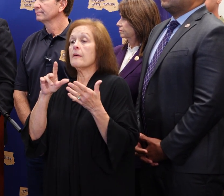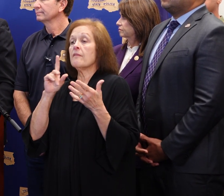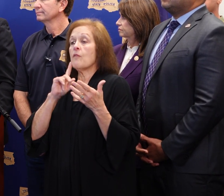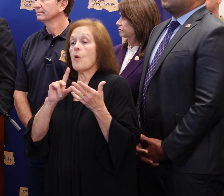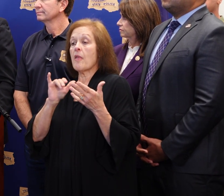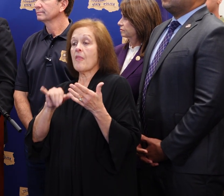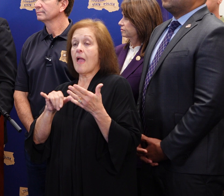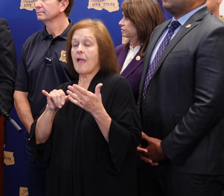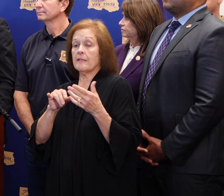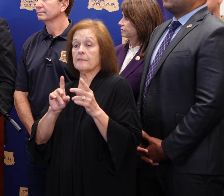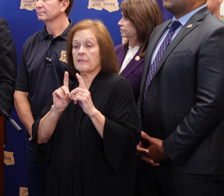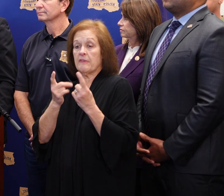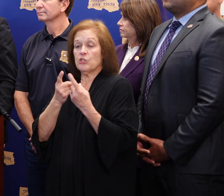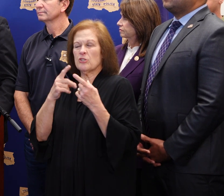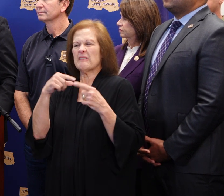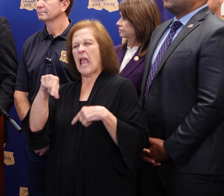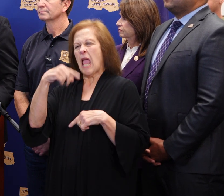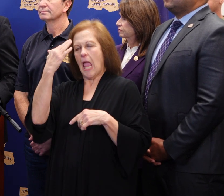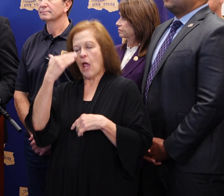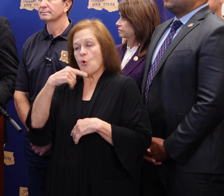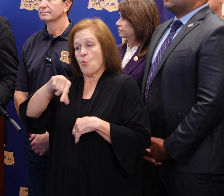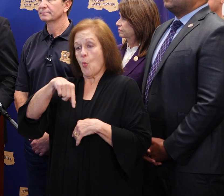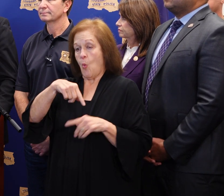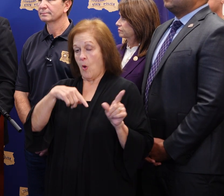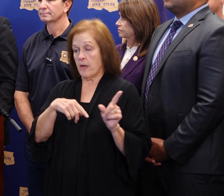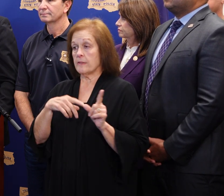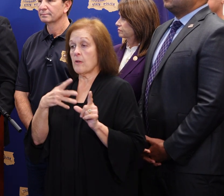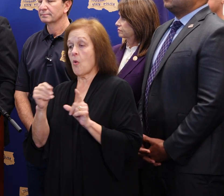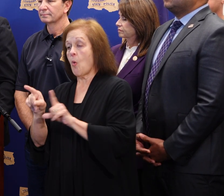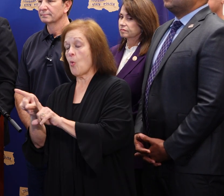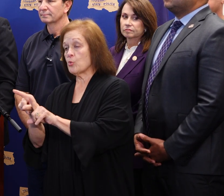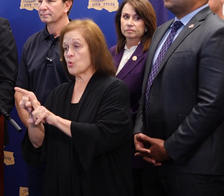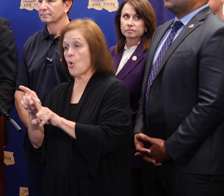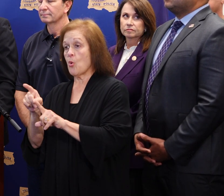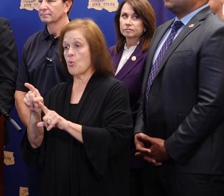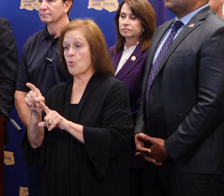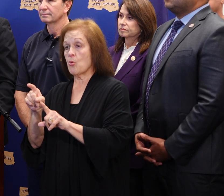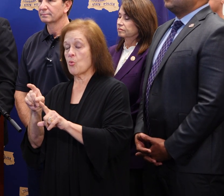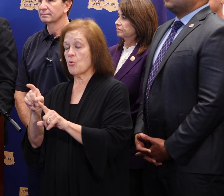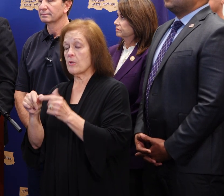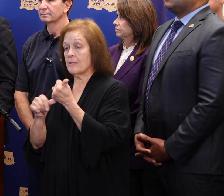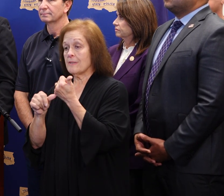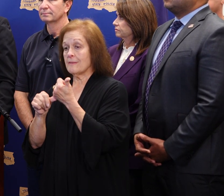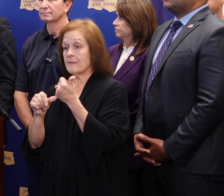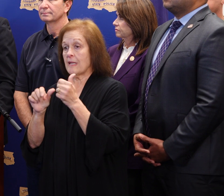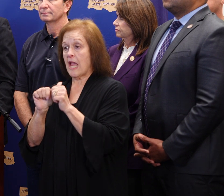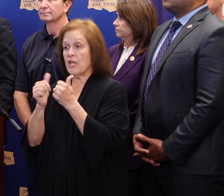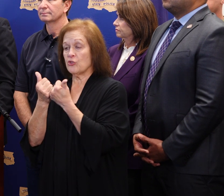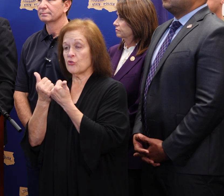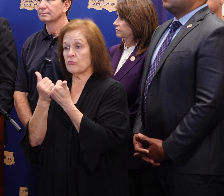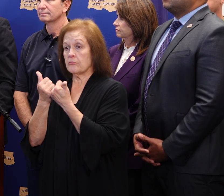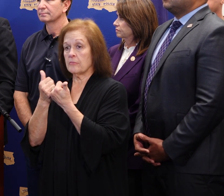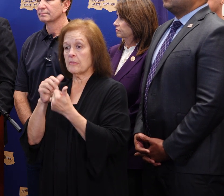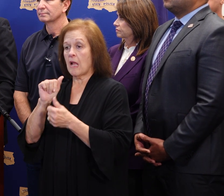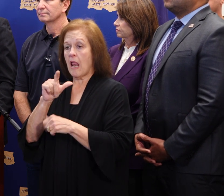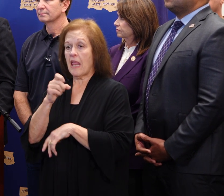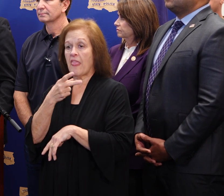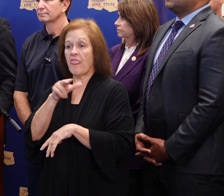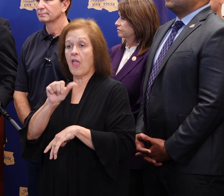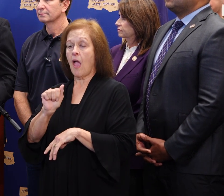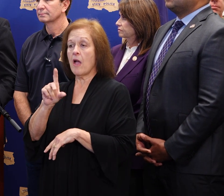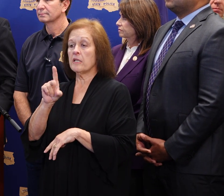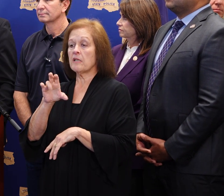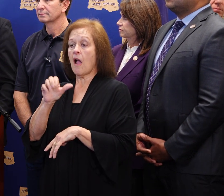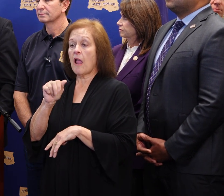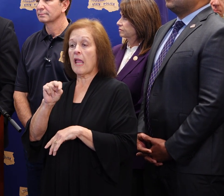Division at headquarters. I'm also joined by Assistant Special Agent in Charge Alethea Duncan from our